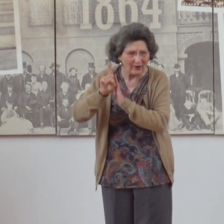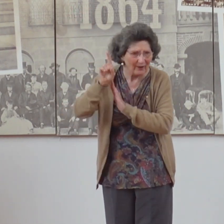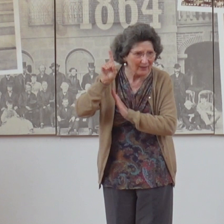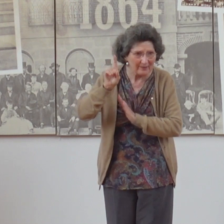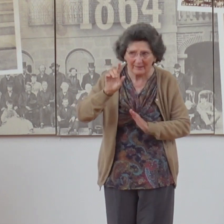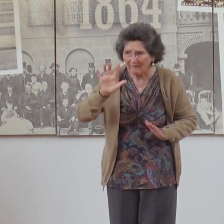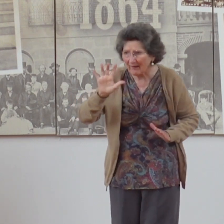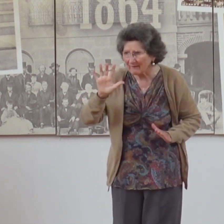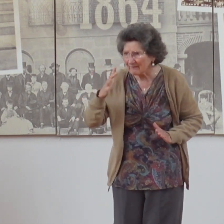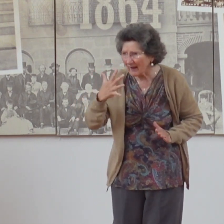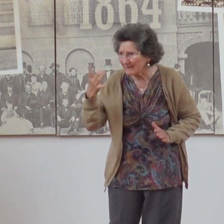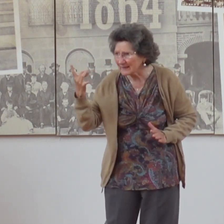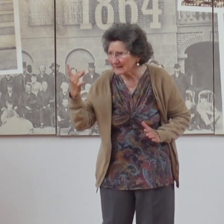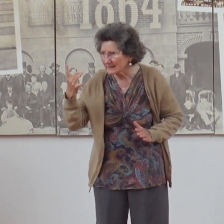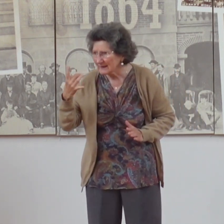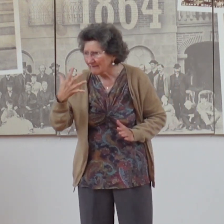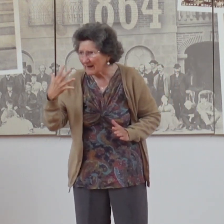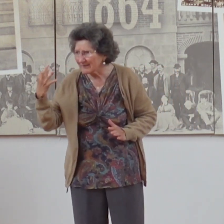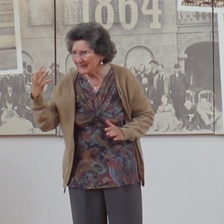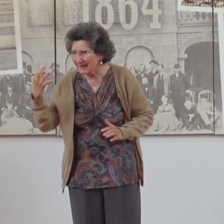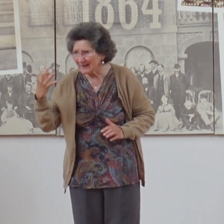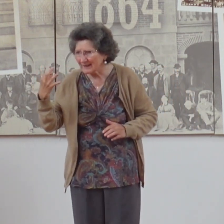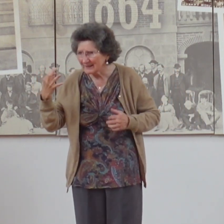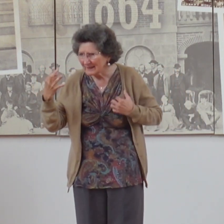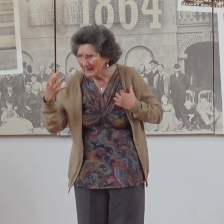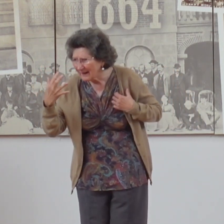How tall was she? 5'8", 5'9"?